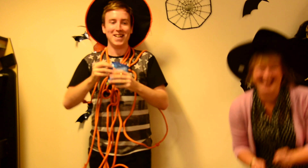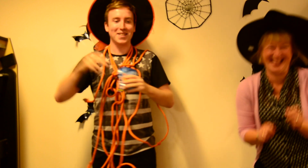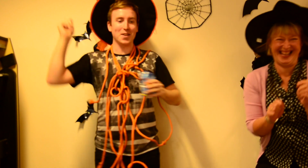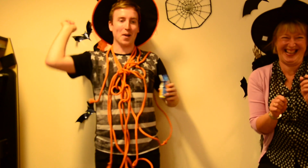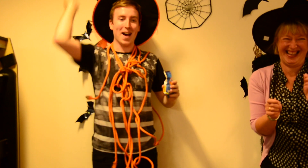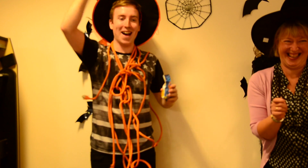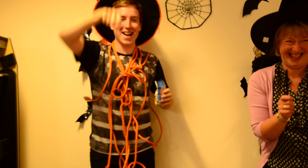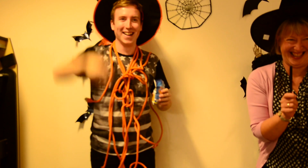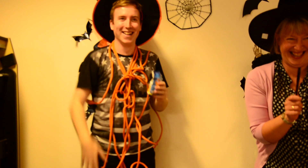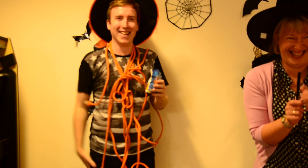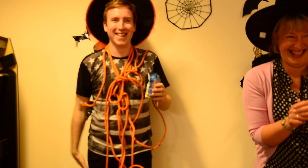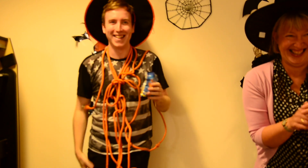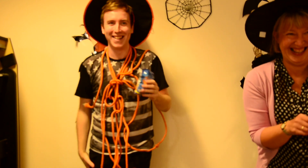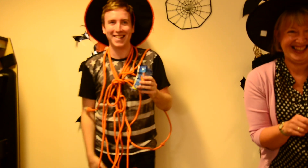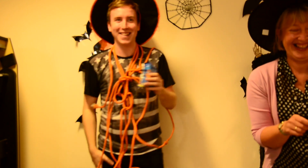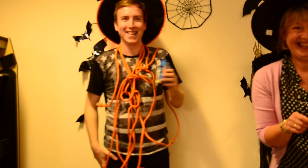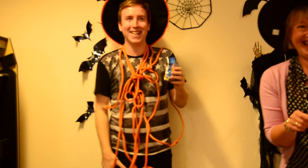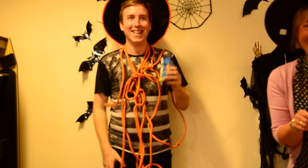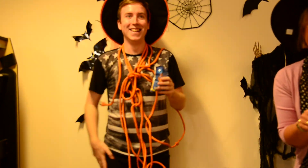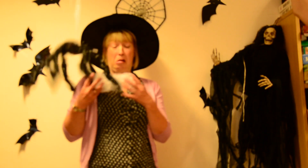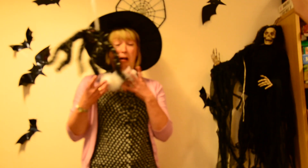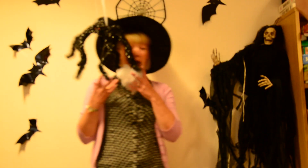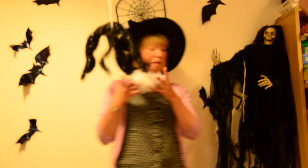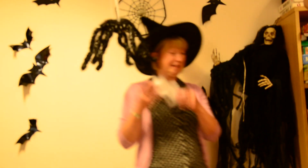Sorry. So you go. She's been fair, she's frozen. Okay. Woo!